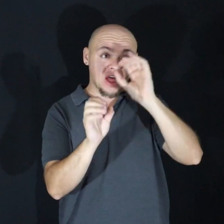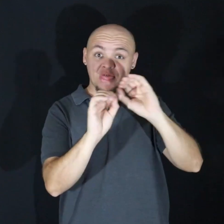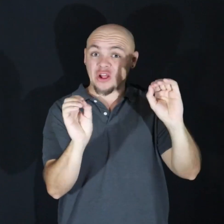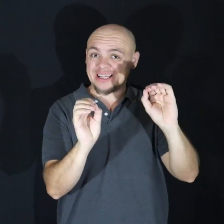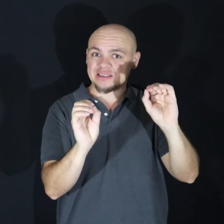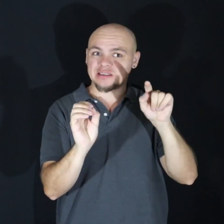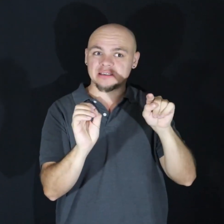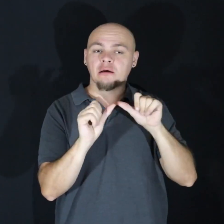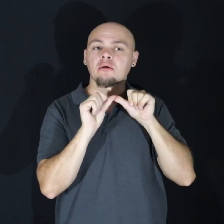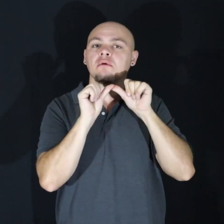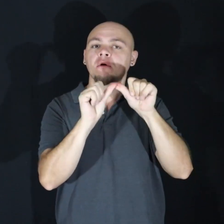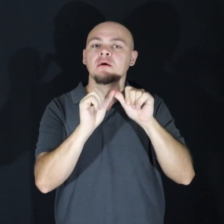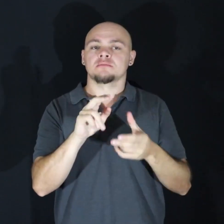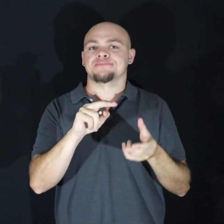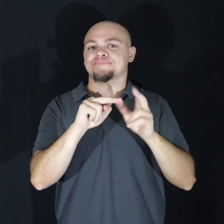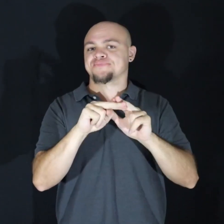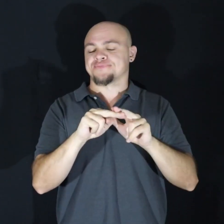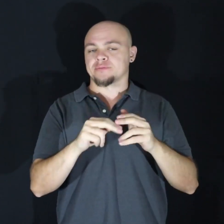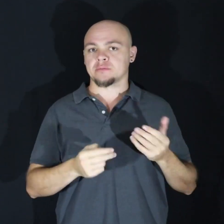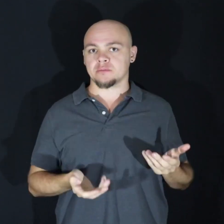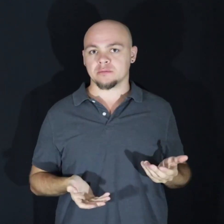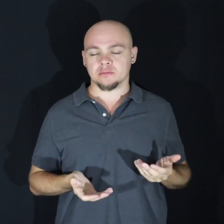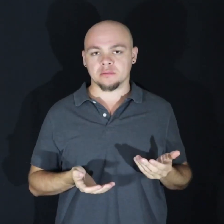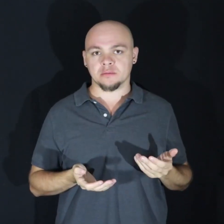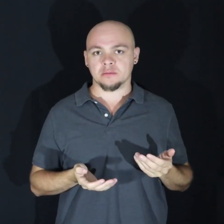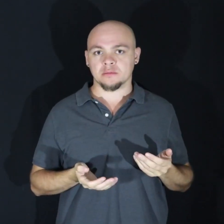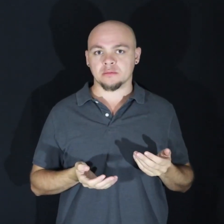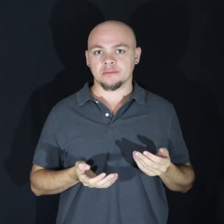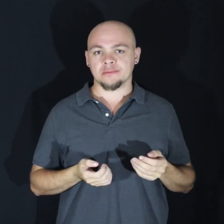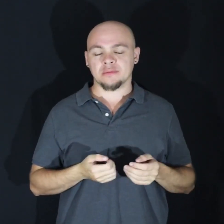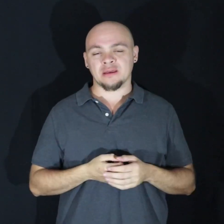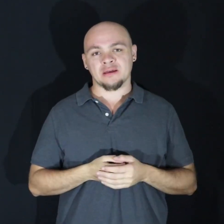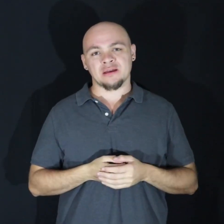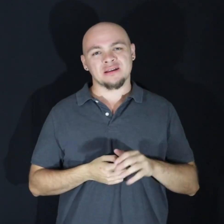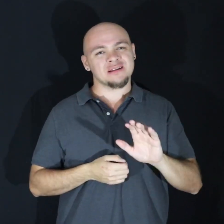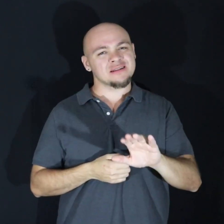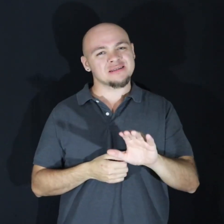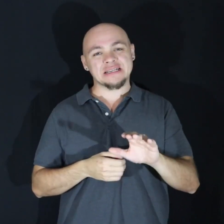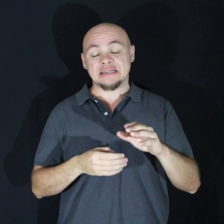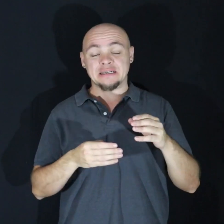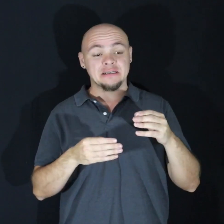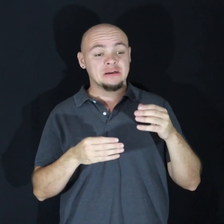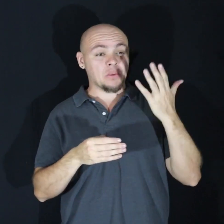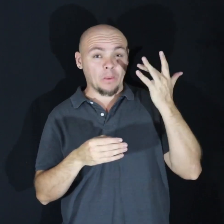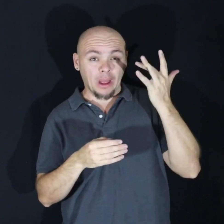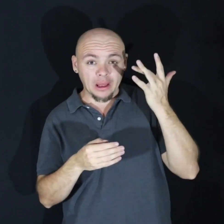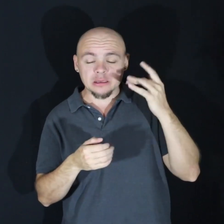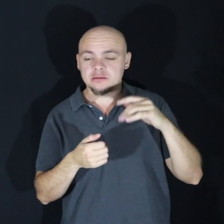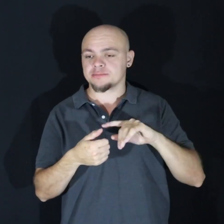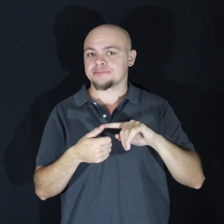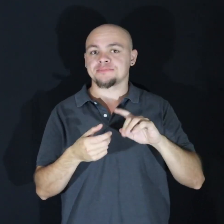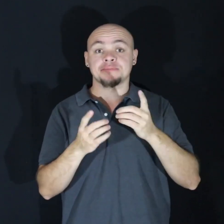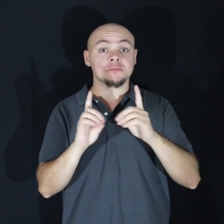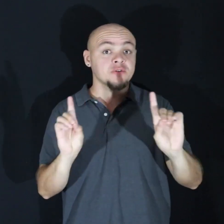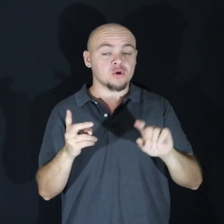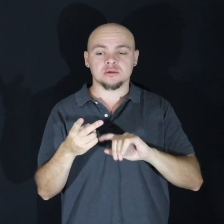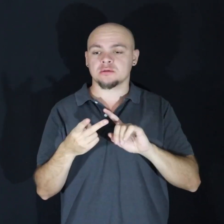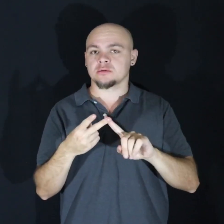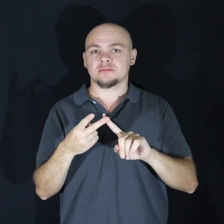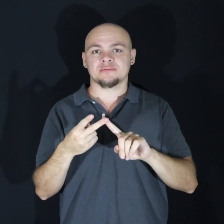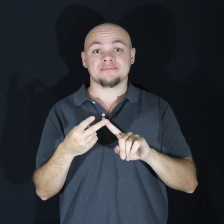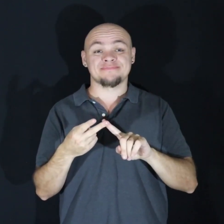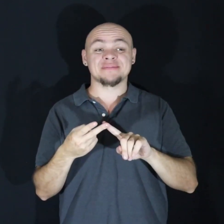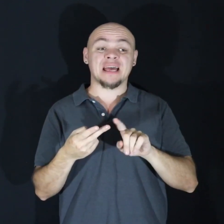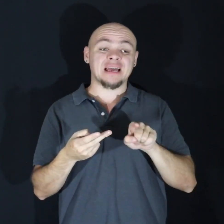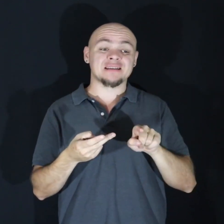only continued to rise during this time. The main contributors to fatherlessness are divorce and out-of-wedlock